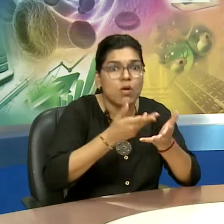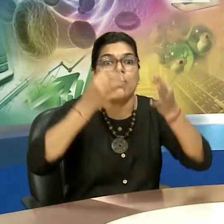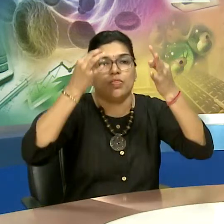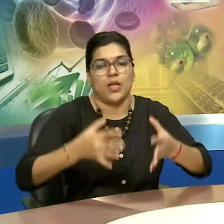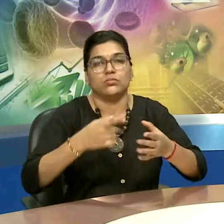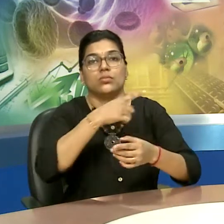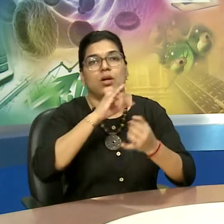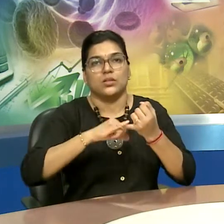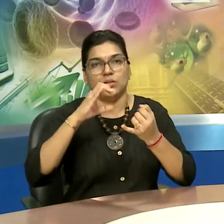Constitution.